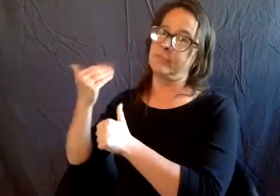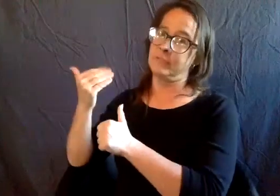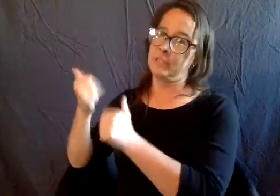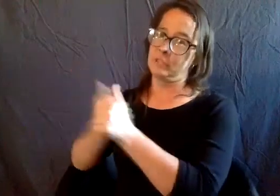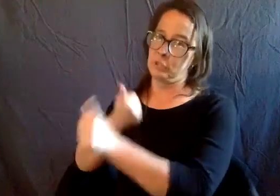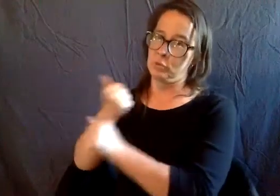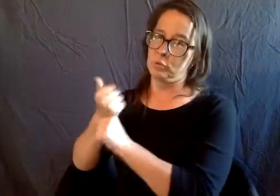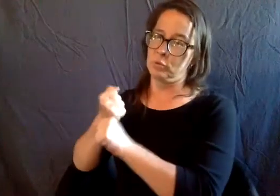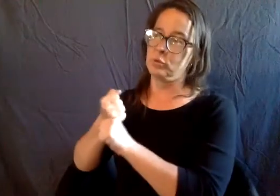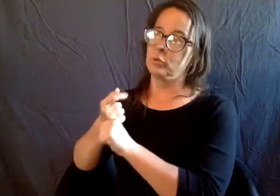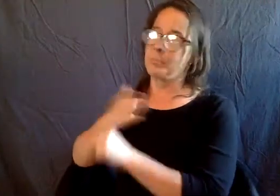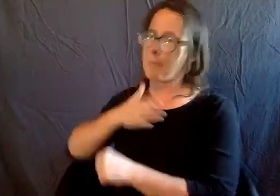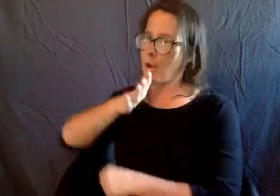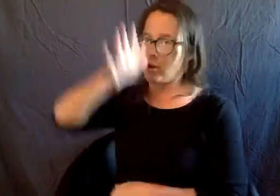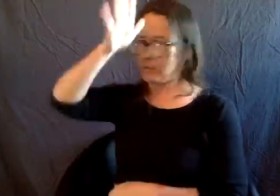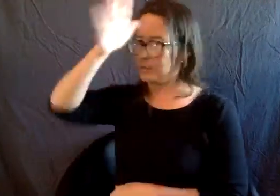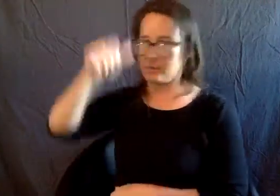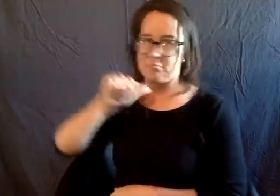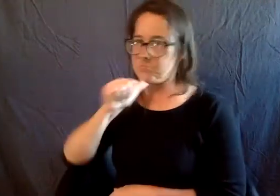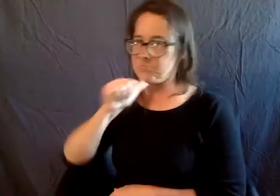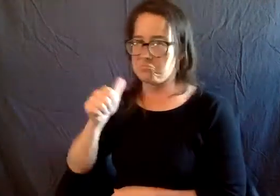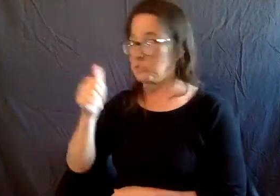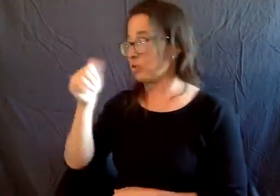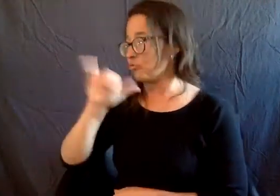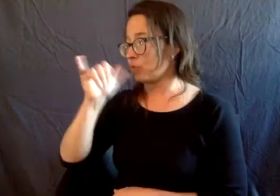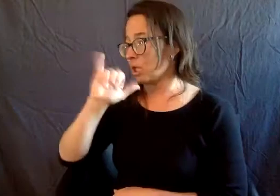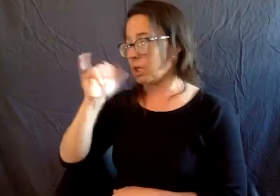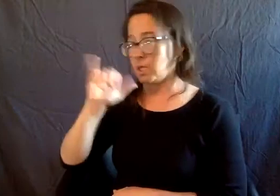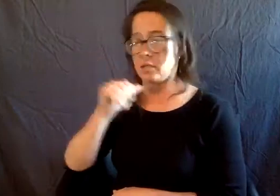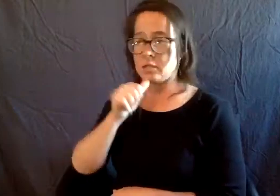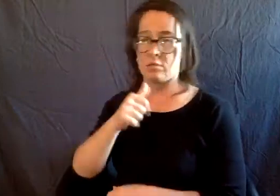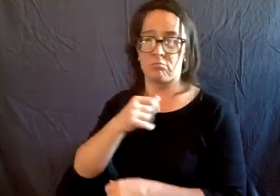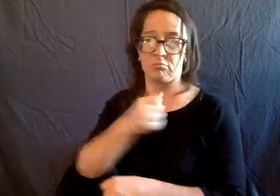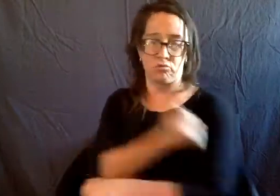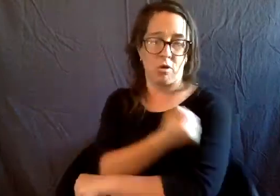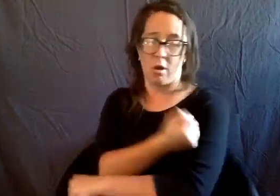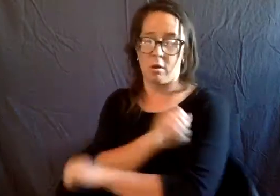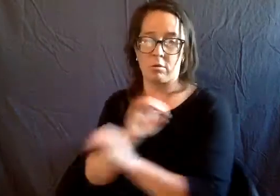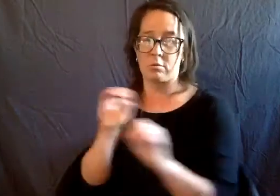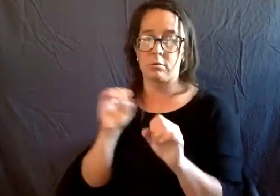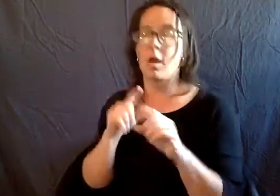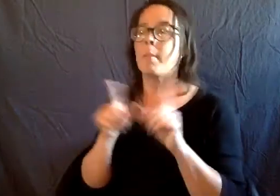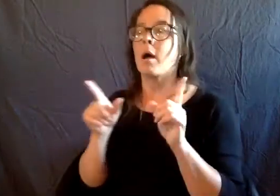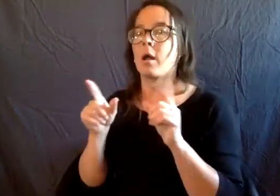they didn't do drugs. And when they had people over, the alcohol came with them to the party, but then the